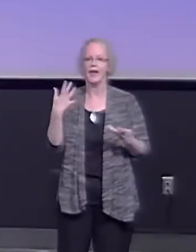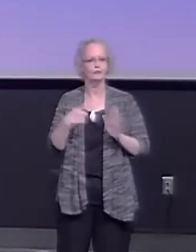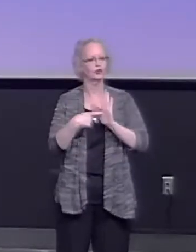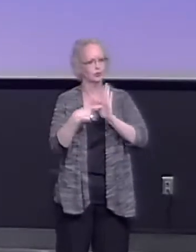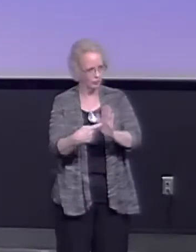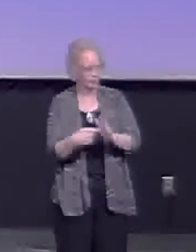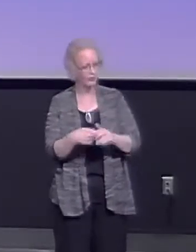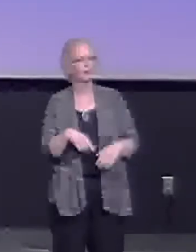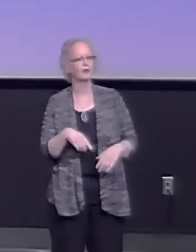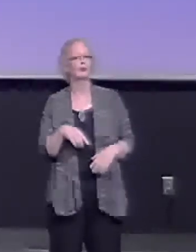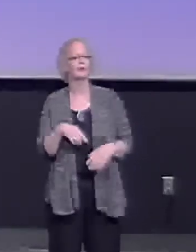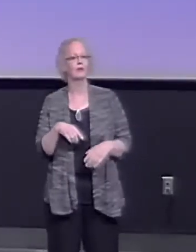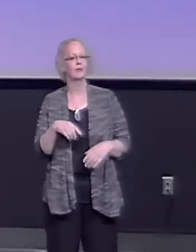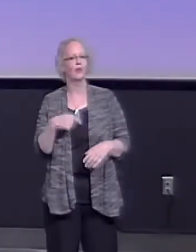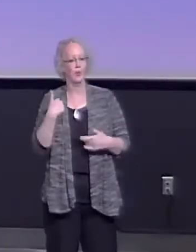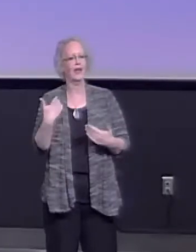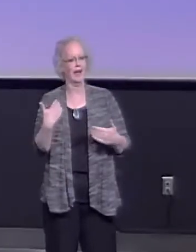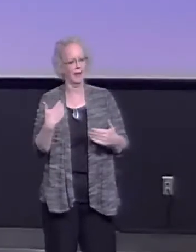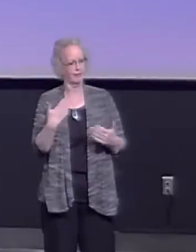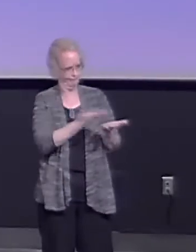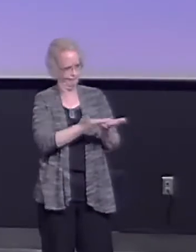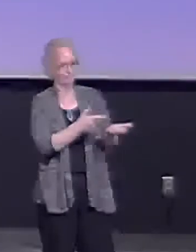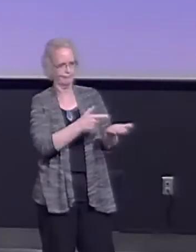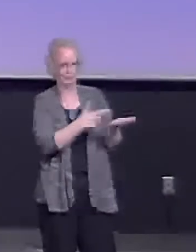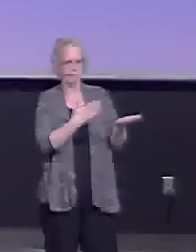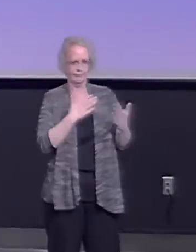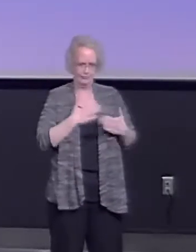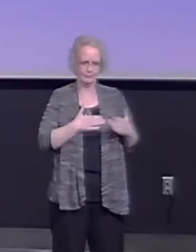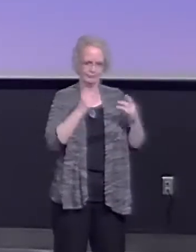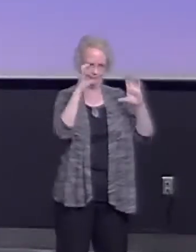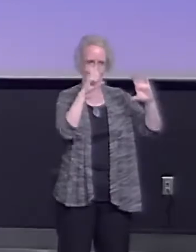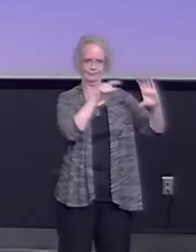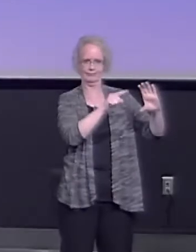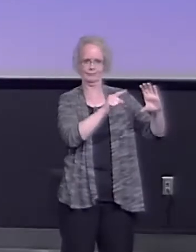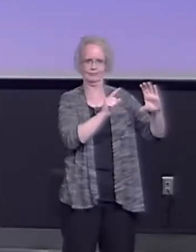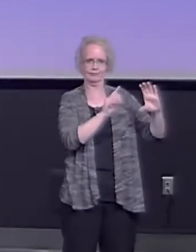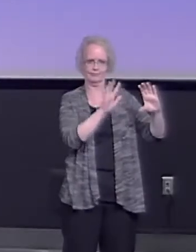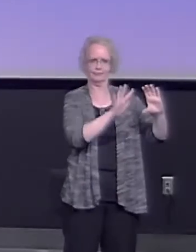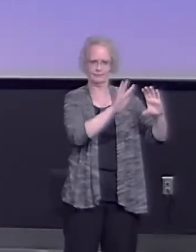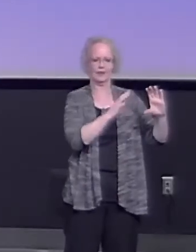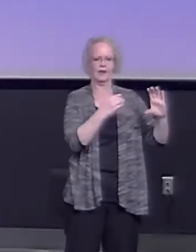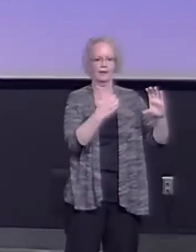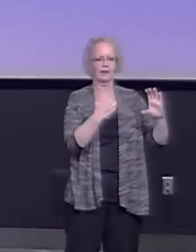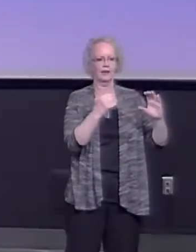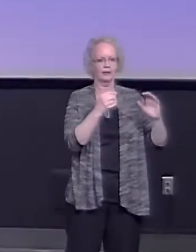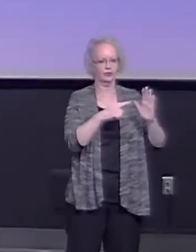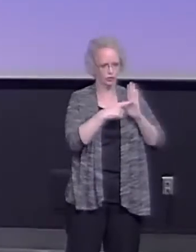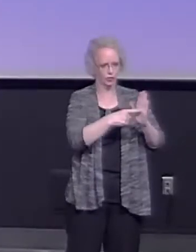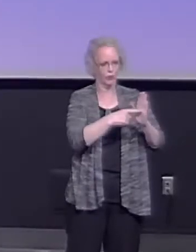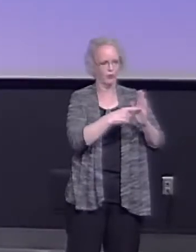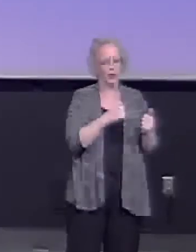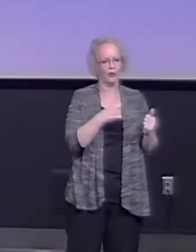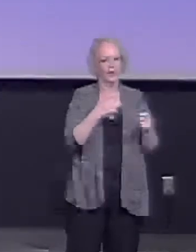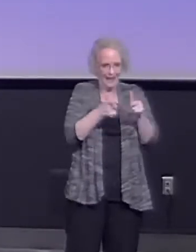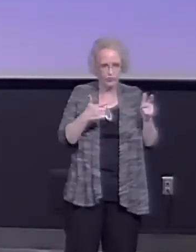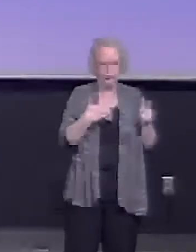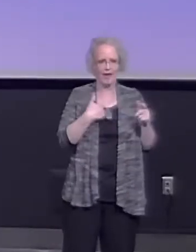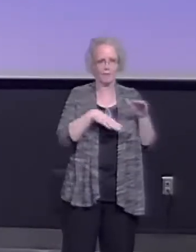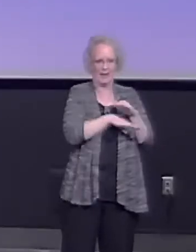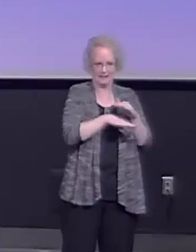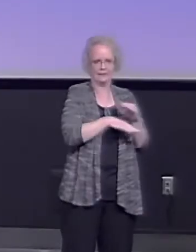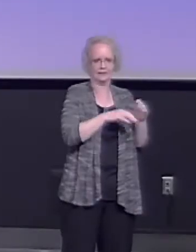is a basis to say there are precursors of language in non-human primates. The ventral stream is